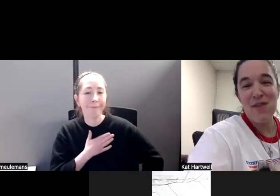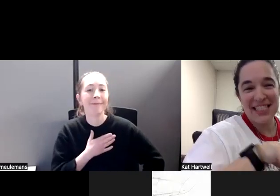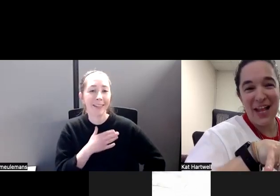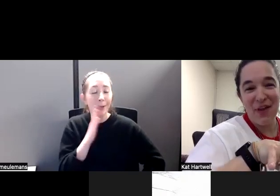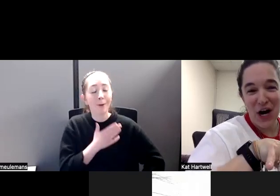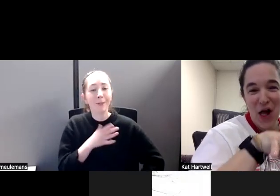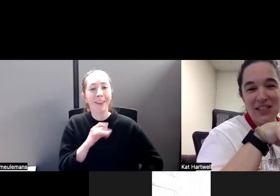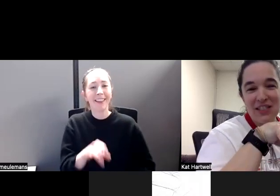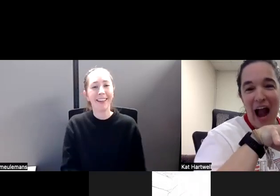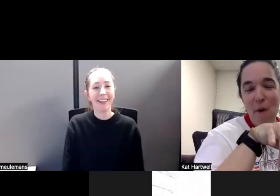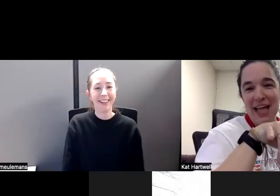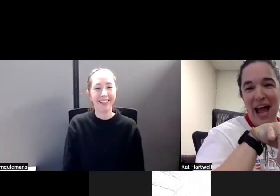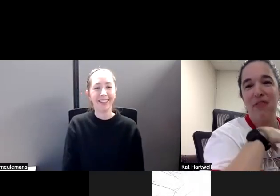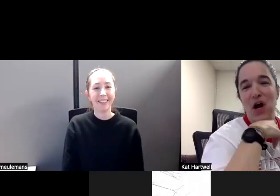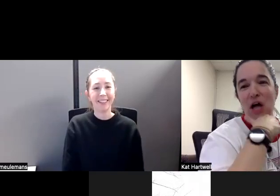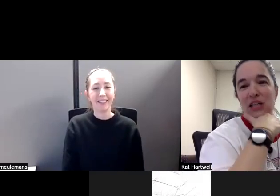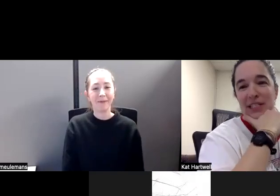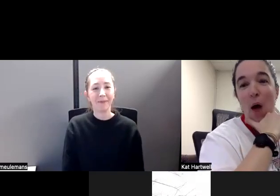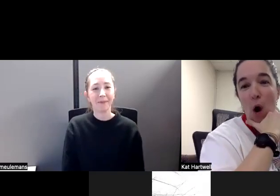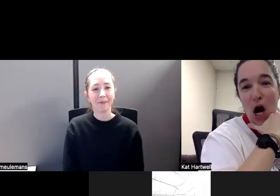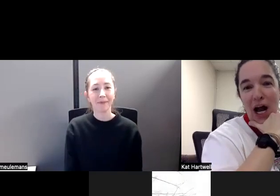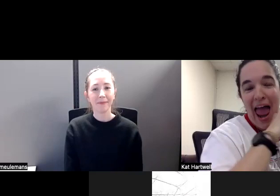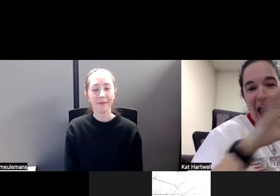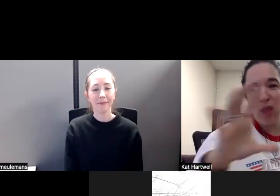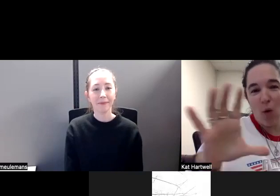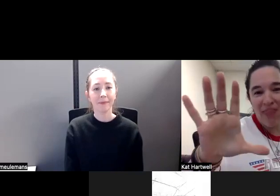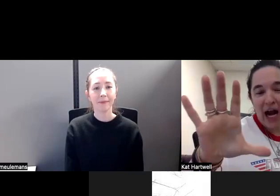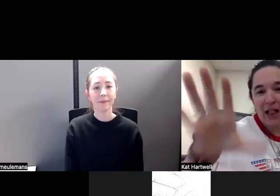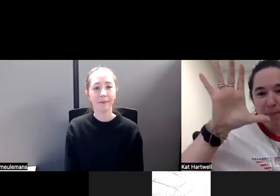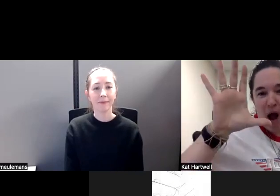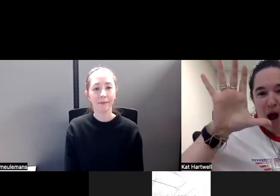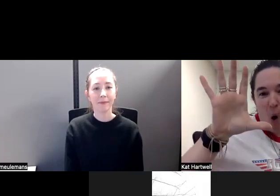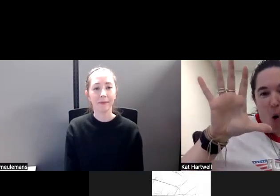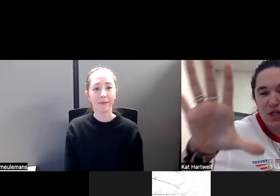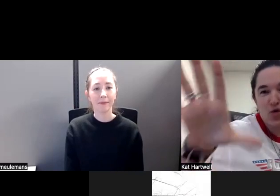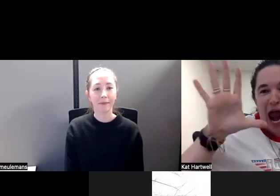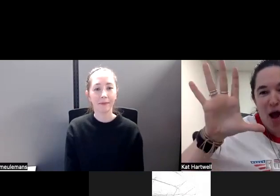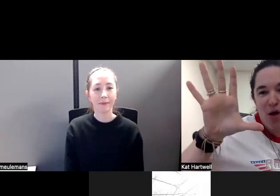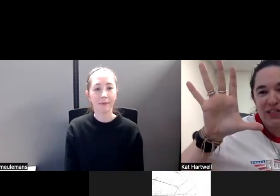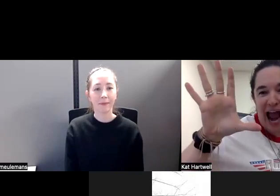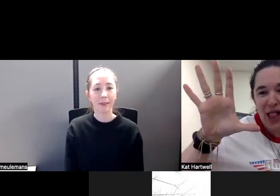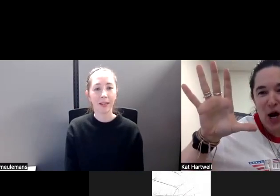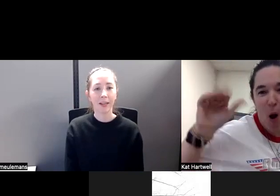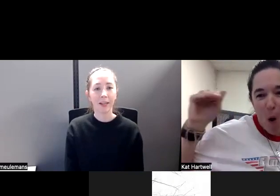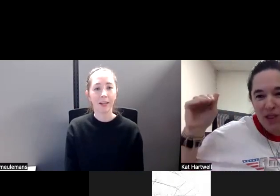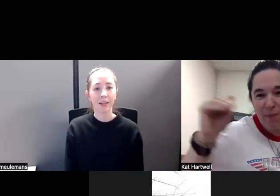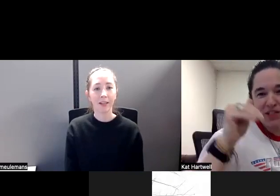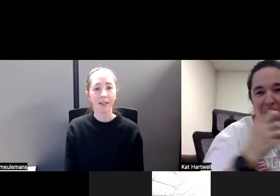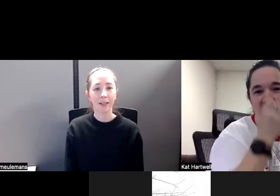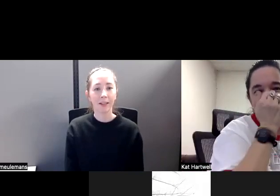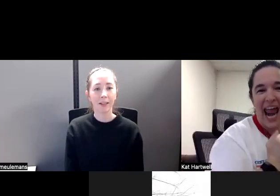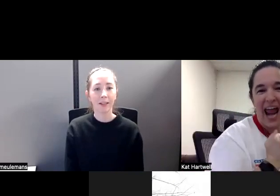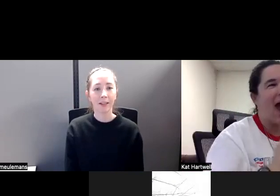So I was telling the girls, I was at work and then ran that clip of the trail of Tyler